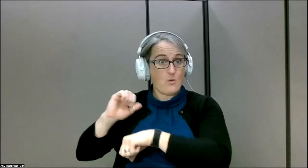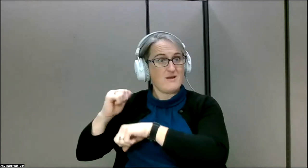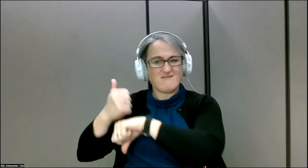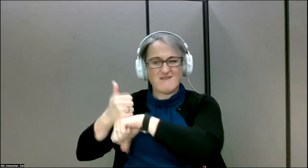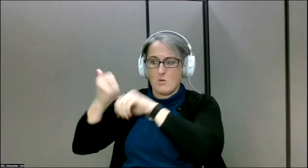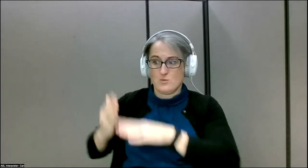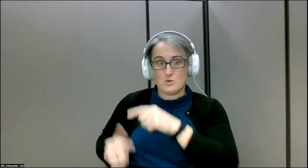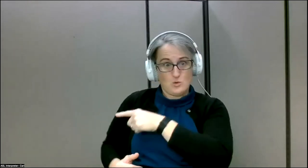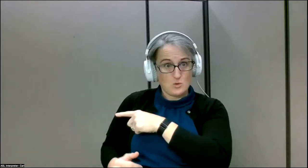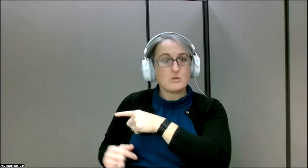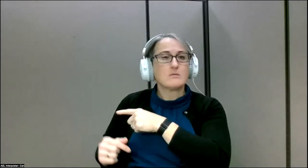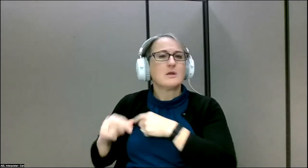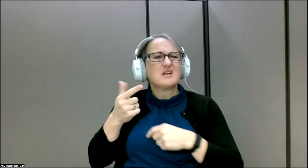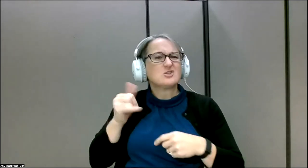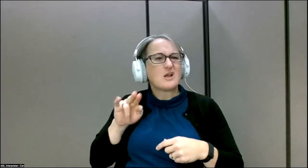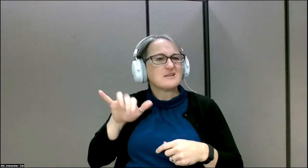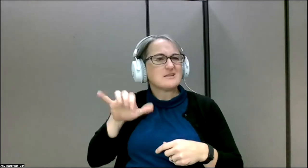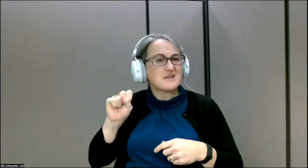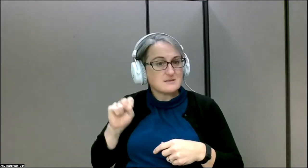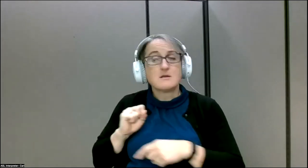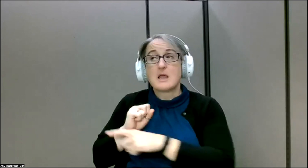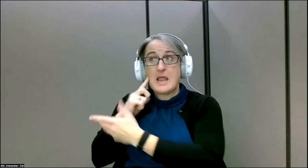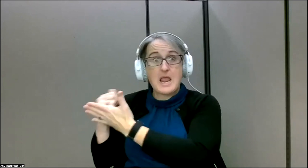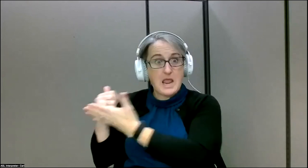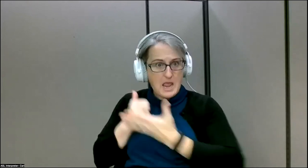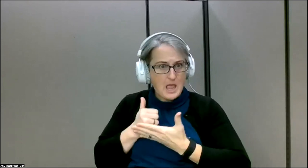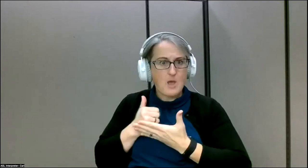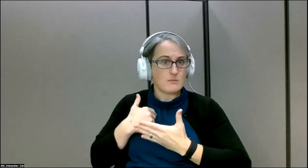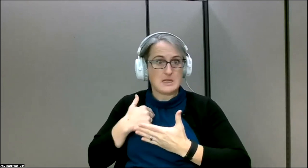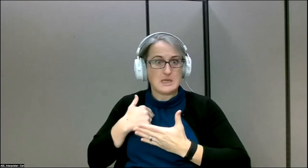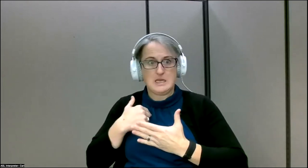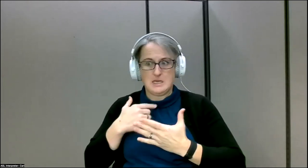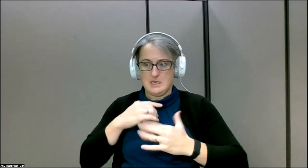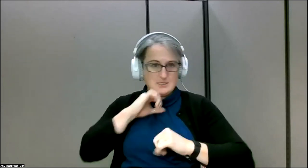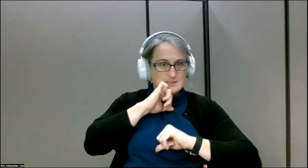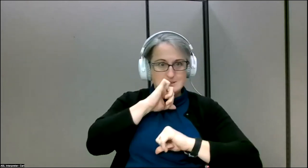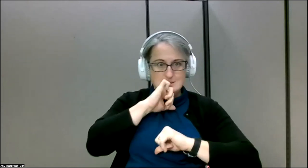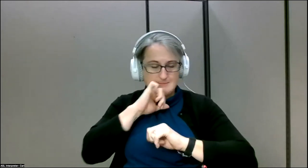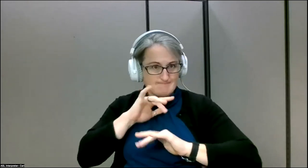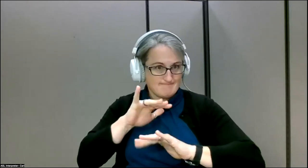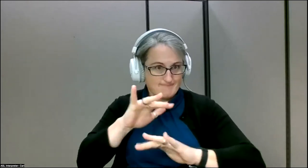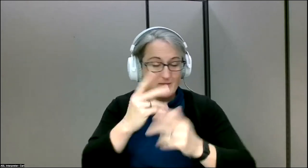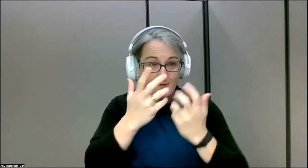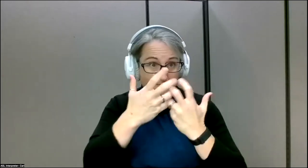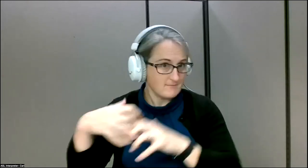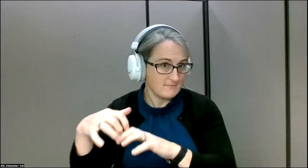very helpful. He helped me avoid a lot of pitfalls. But that's something that I try to share to people. Please,